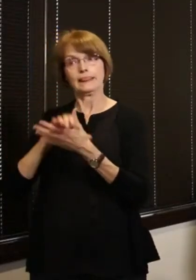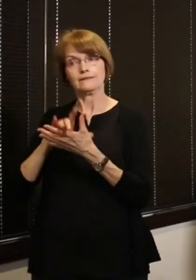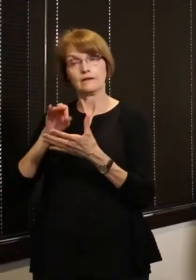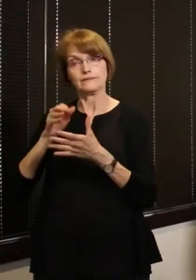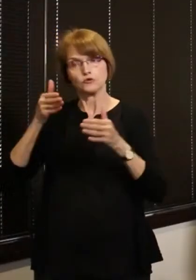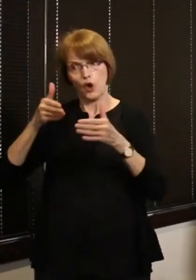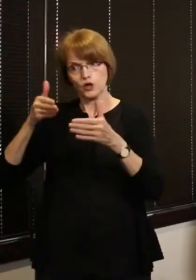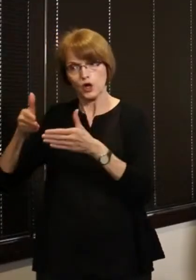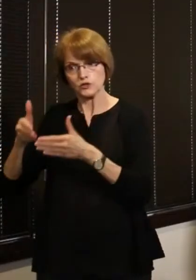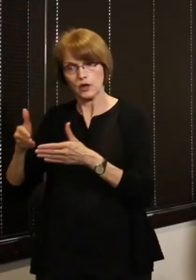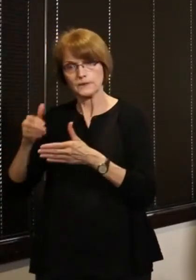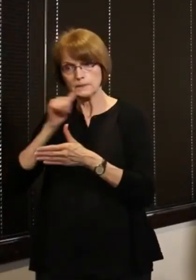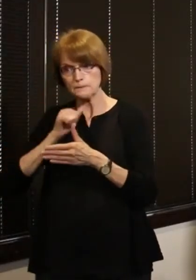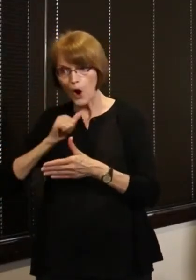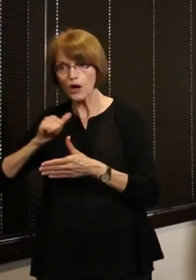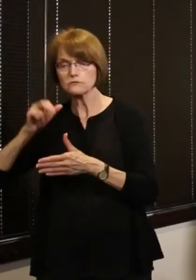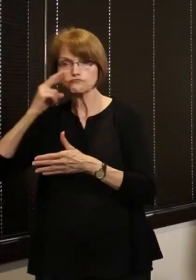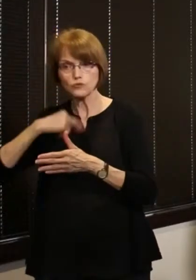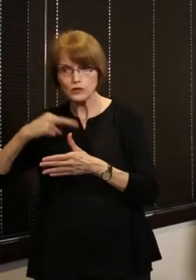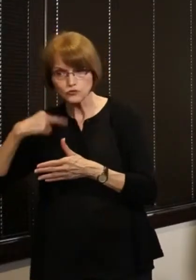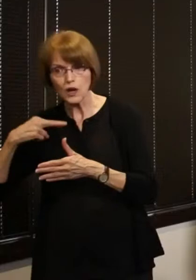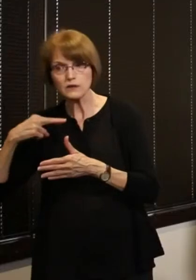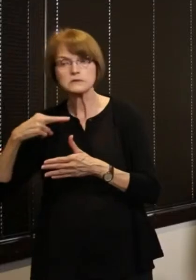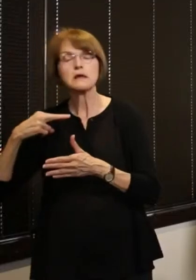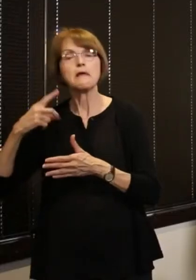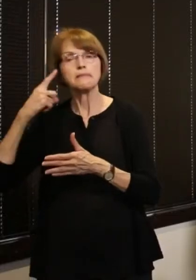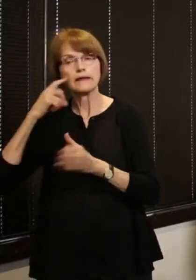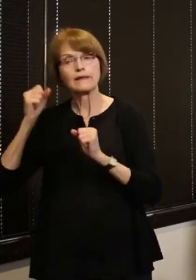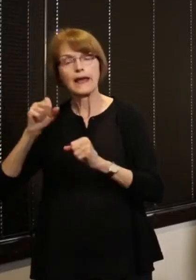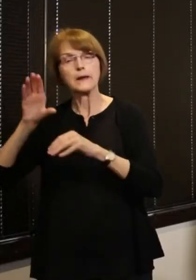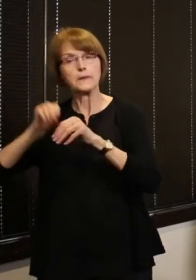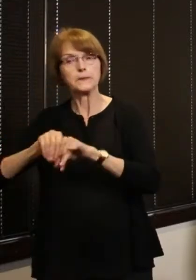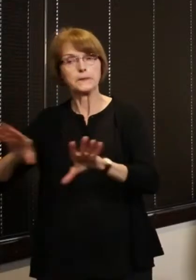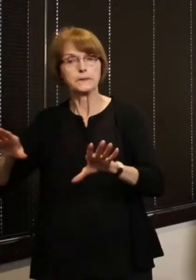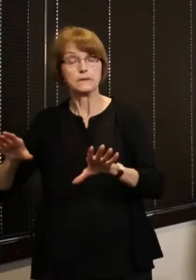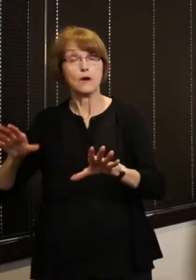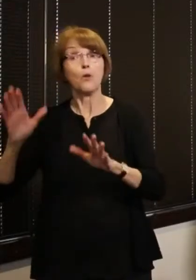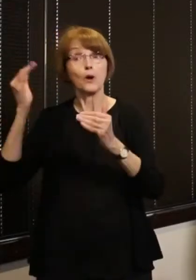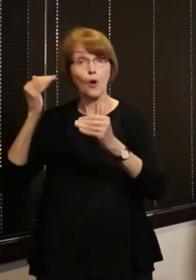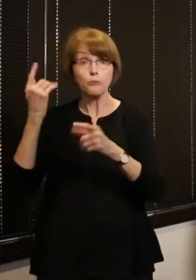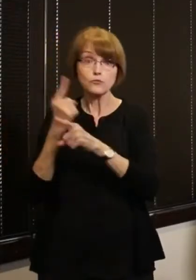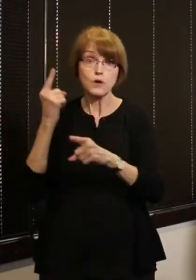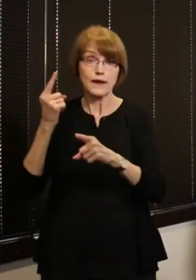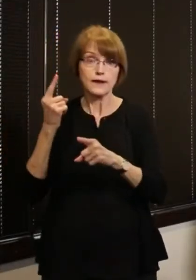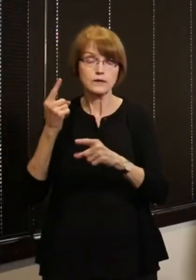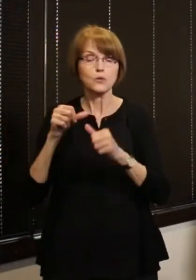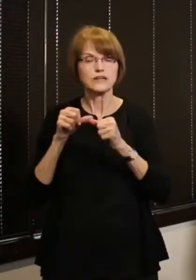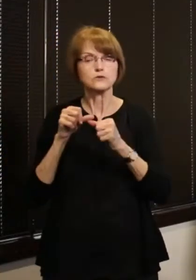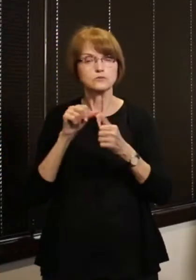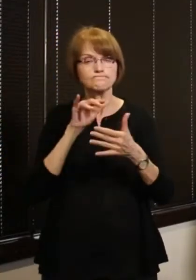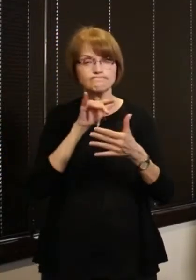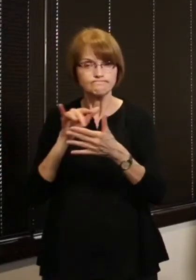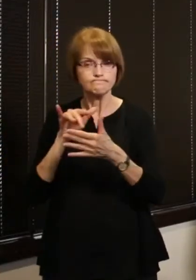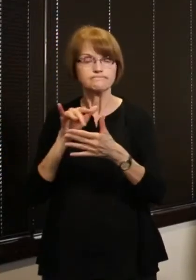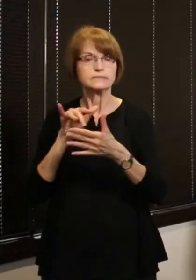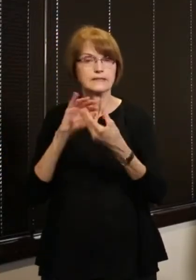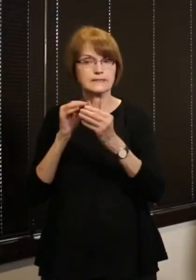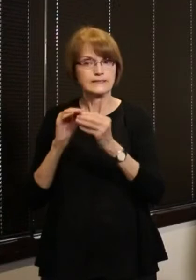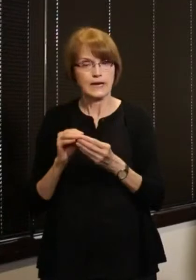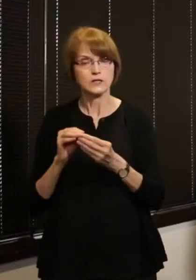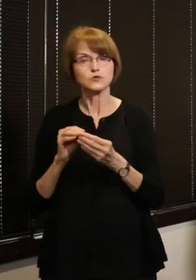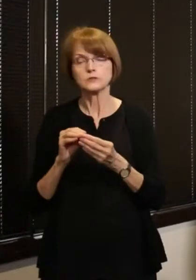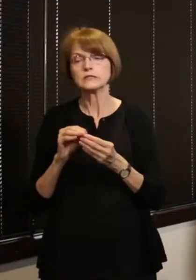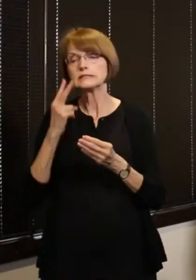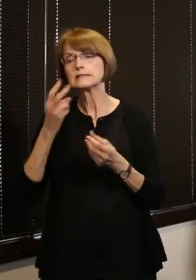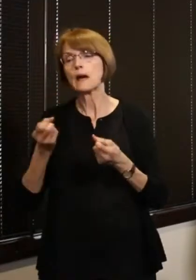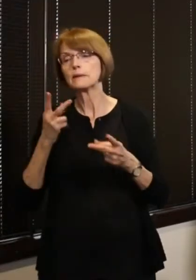approach, and we're hopeful that they'll be correct with this. And we'll continue to follow the data and see what impact that has on transmission